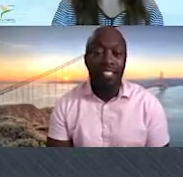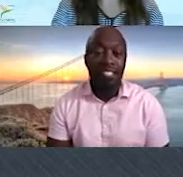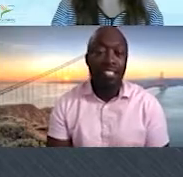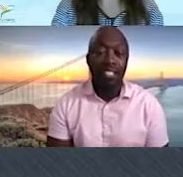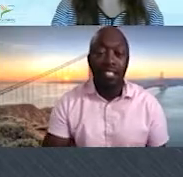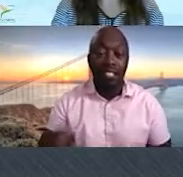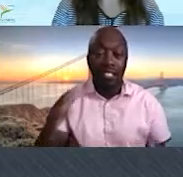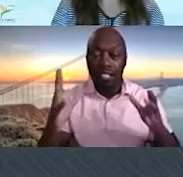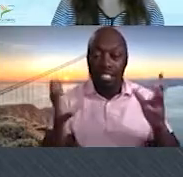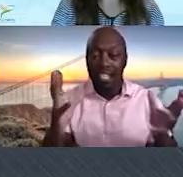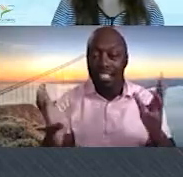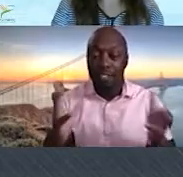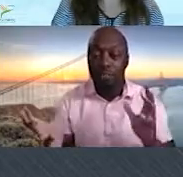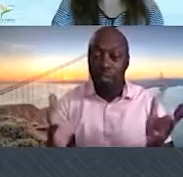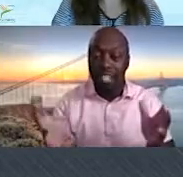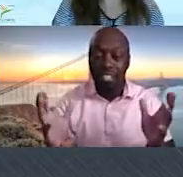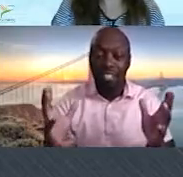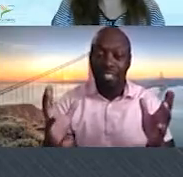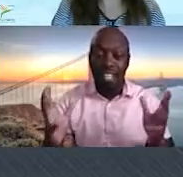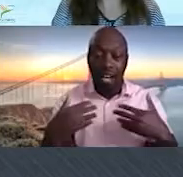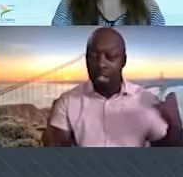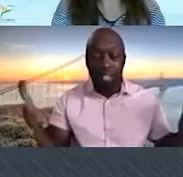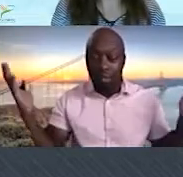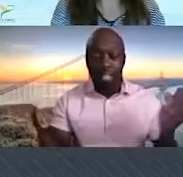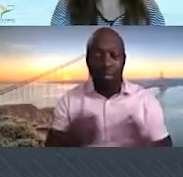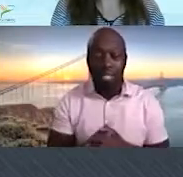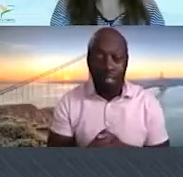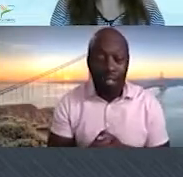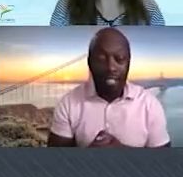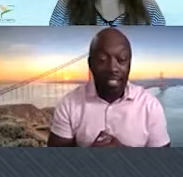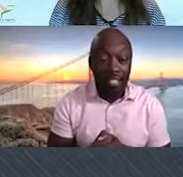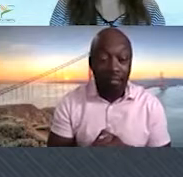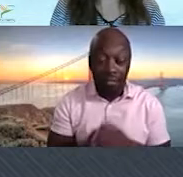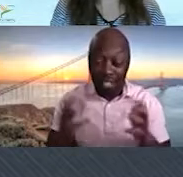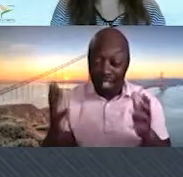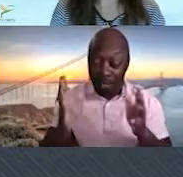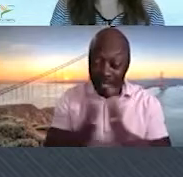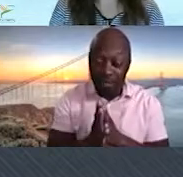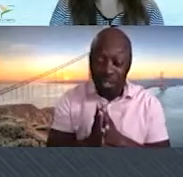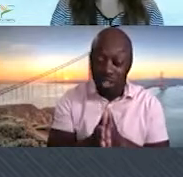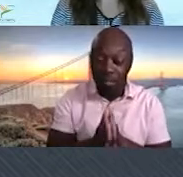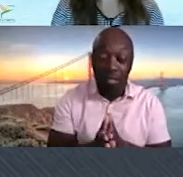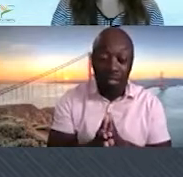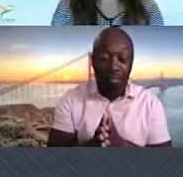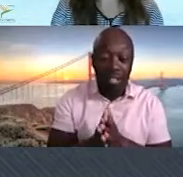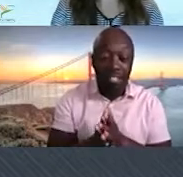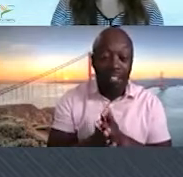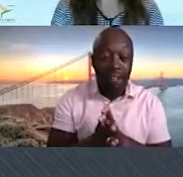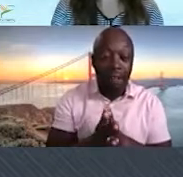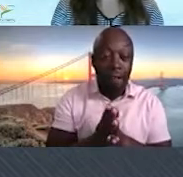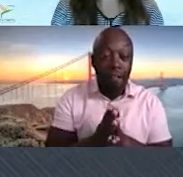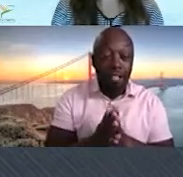This is the size of the brain, anybody's brain. But right now, let's focus on the baby's